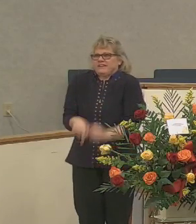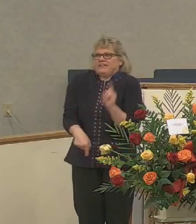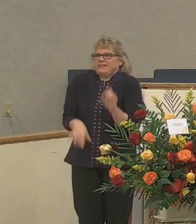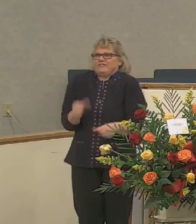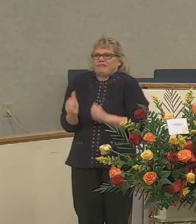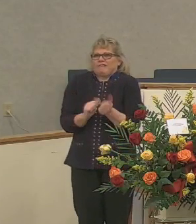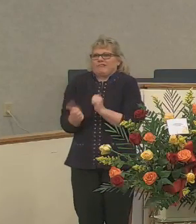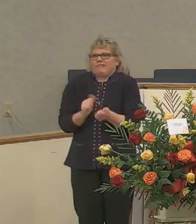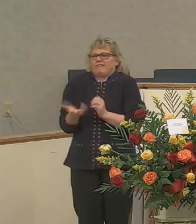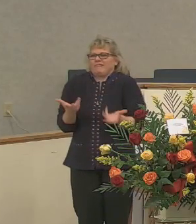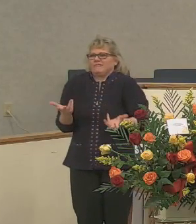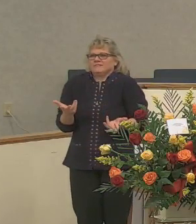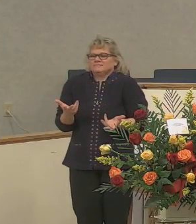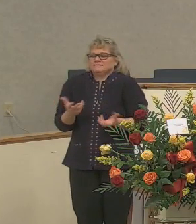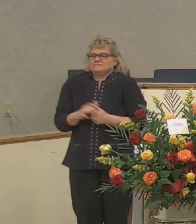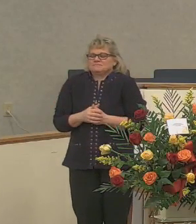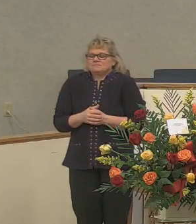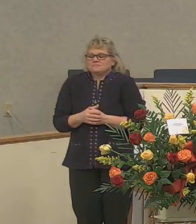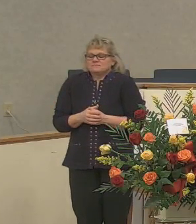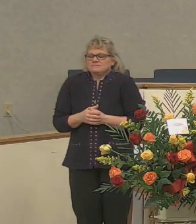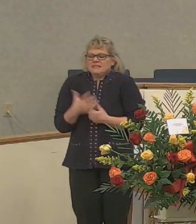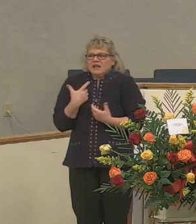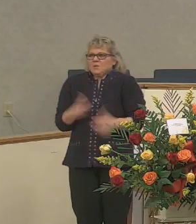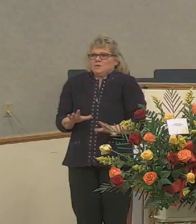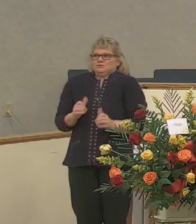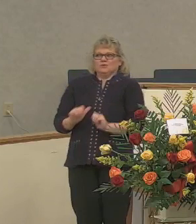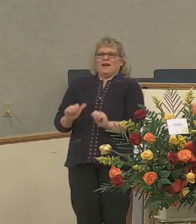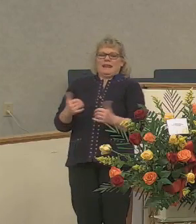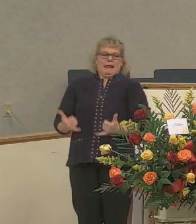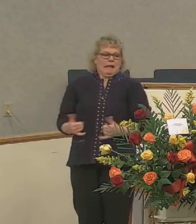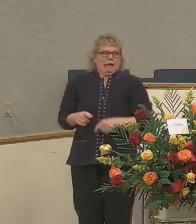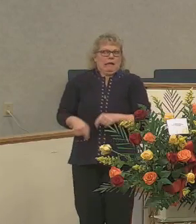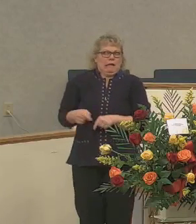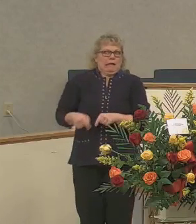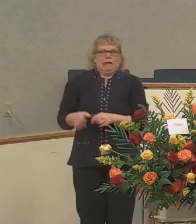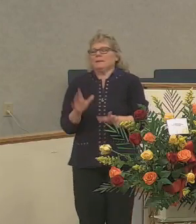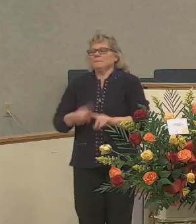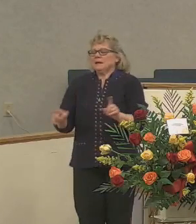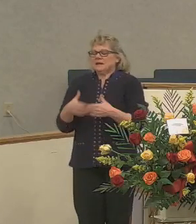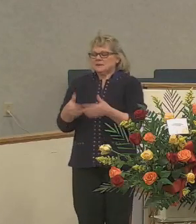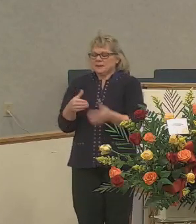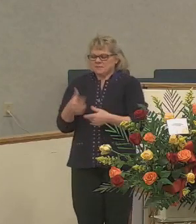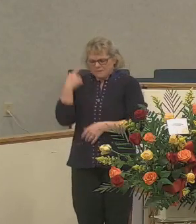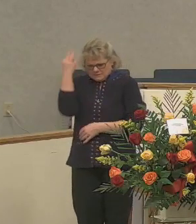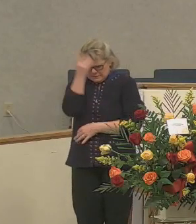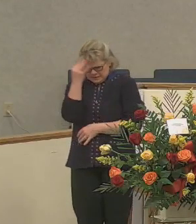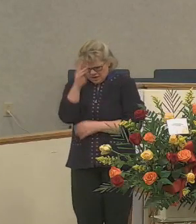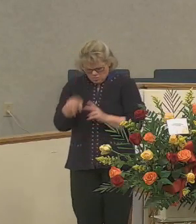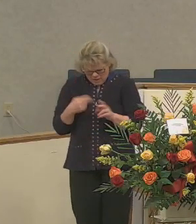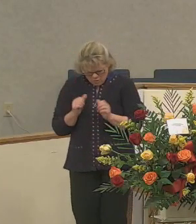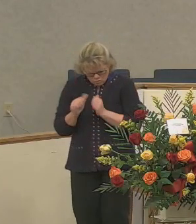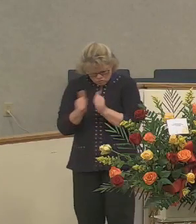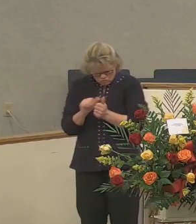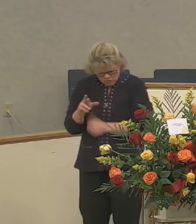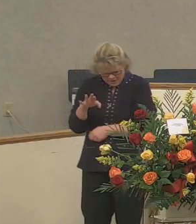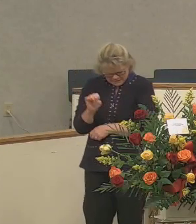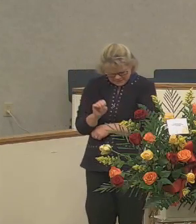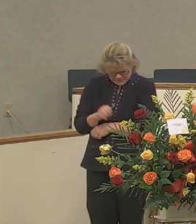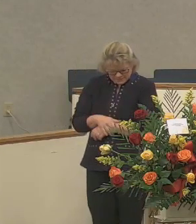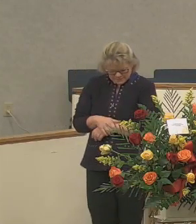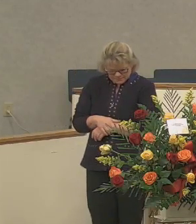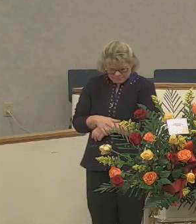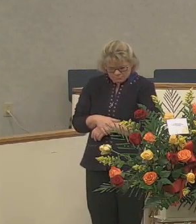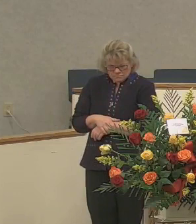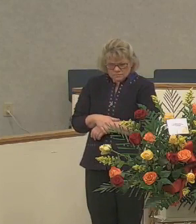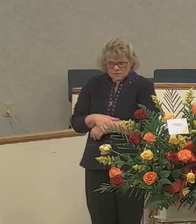kind of stuff, and I certainly wouldn't want to try it now, that kind of a marathon. But I began to think about it. I said, hey,